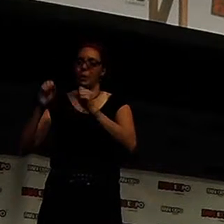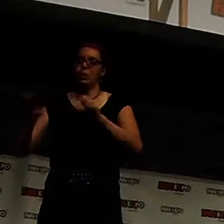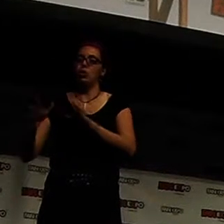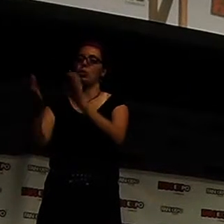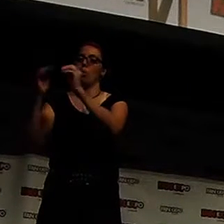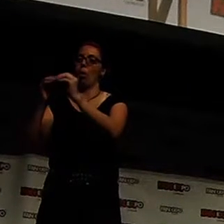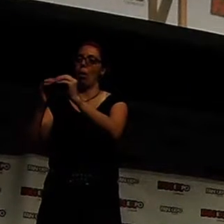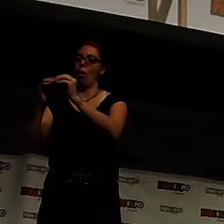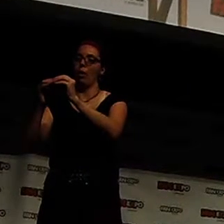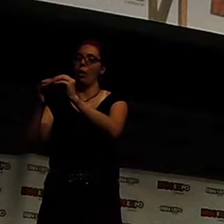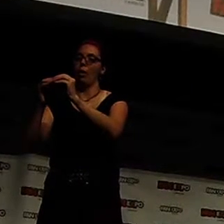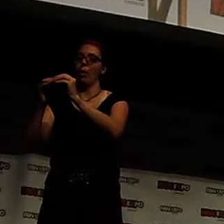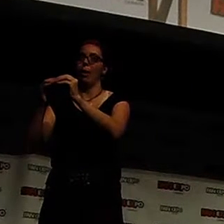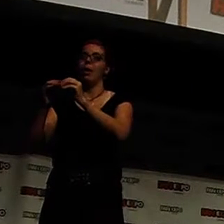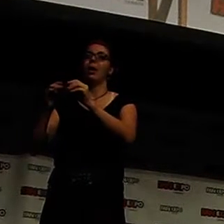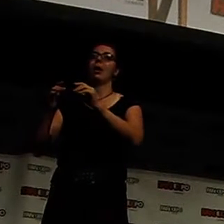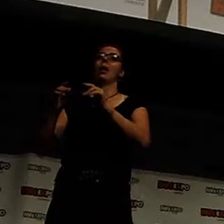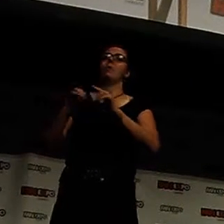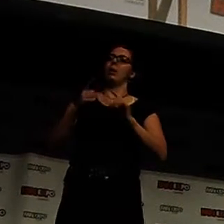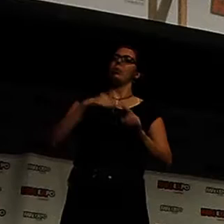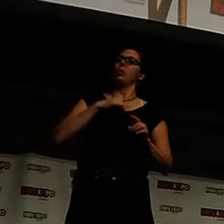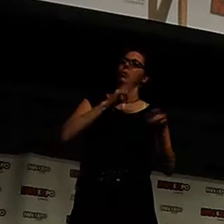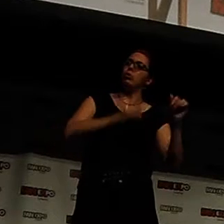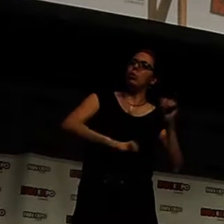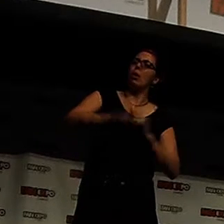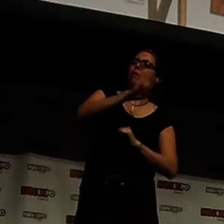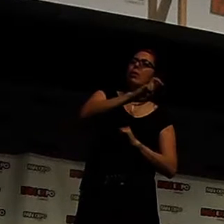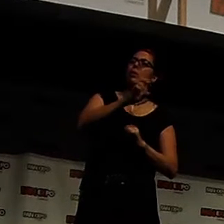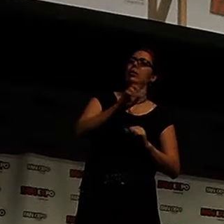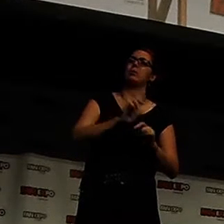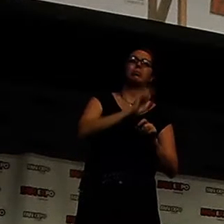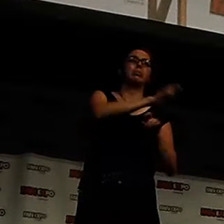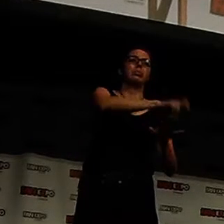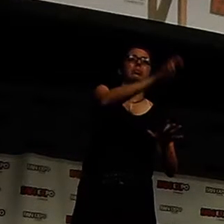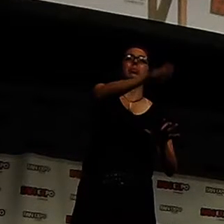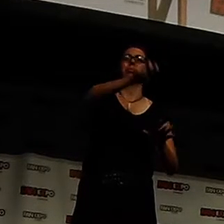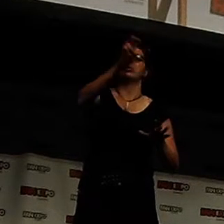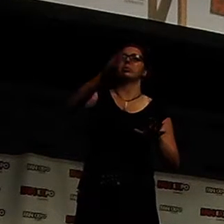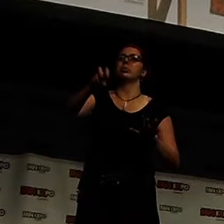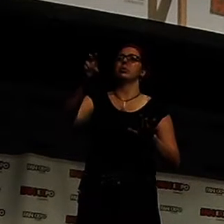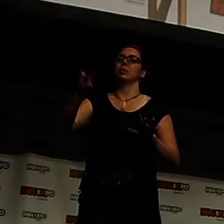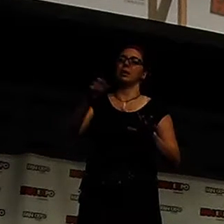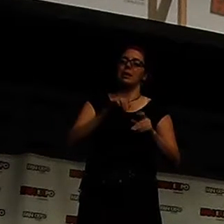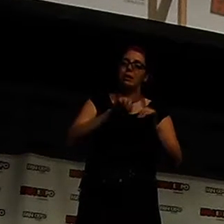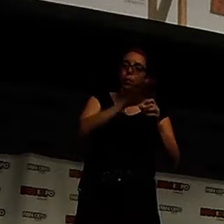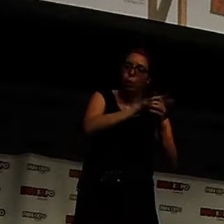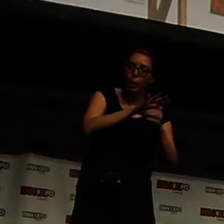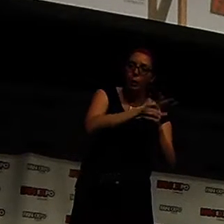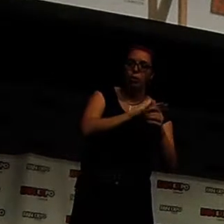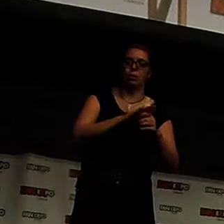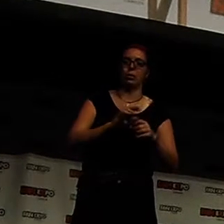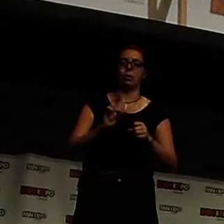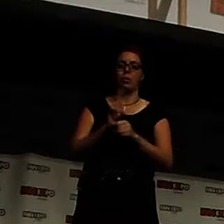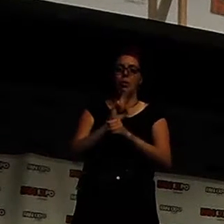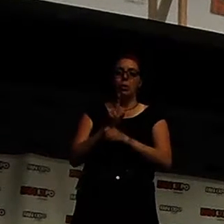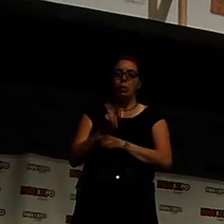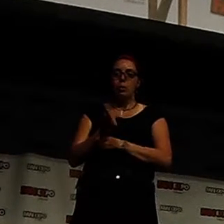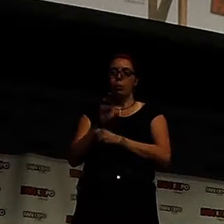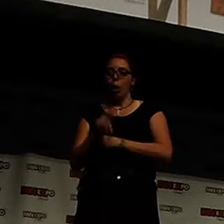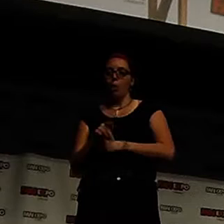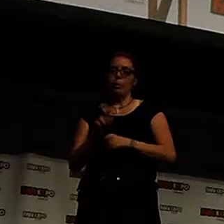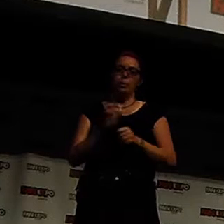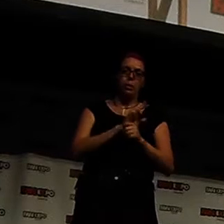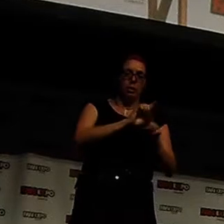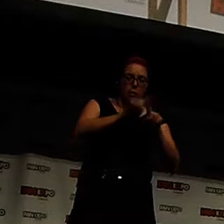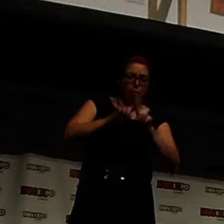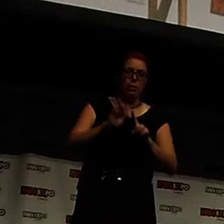over to Lanzarote and shot there, so having that scale as well. I think it's about mixing it up really to create the best production values